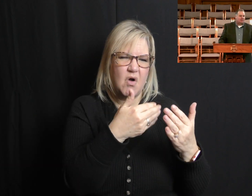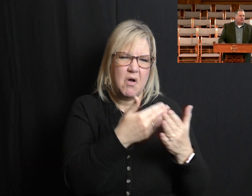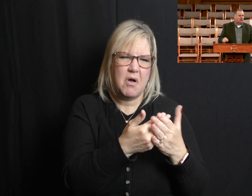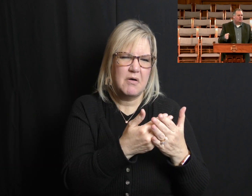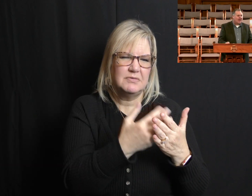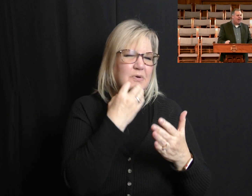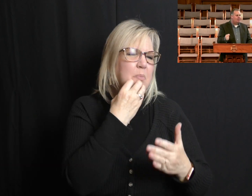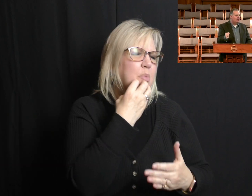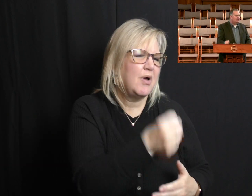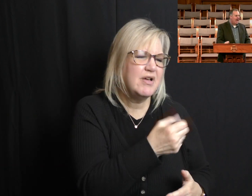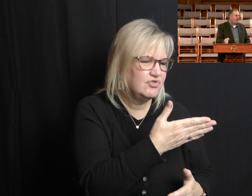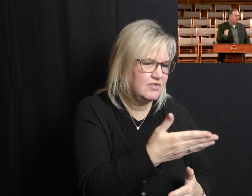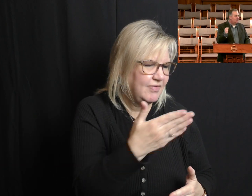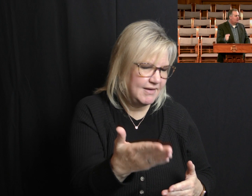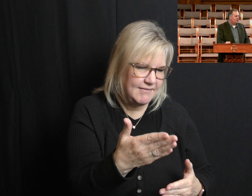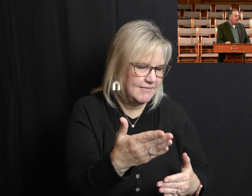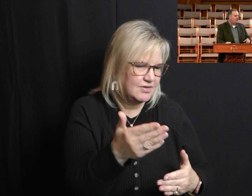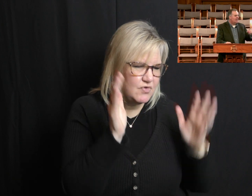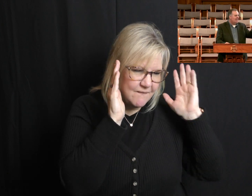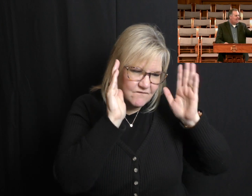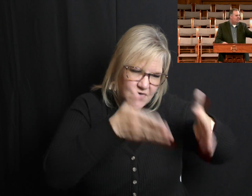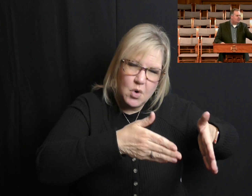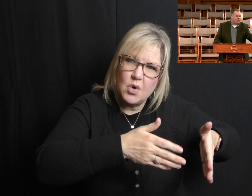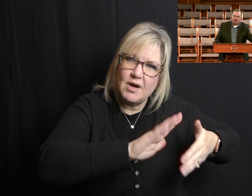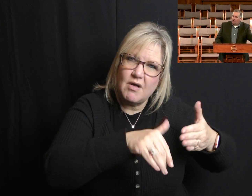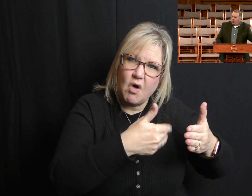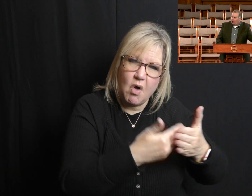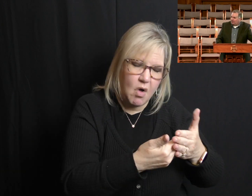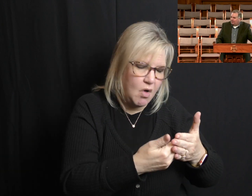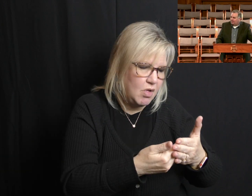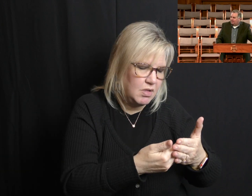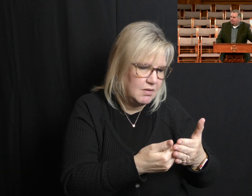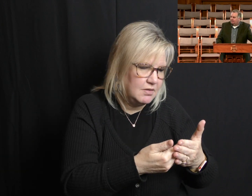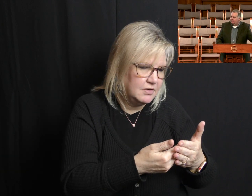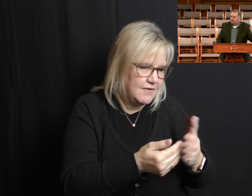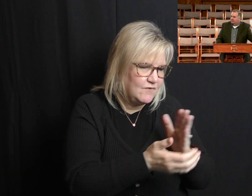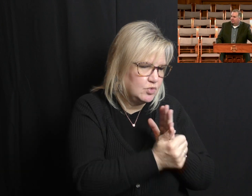the best of your time and your talents and your treasure instead of the Lord,